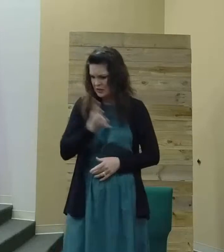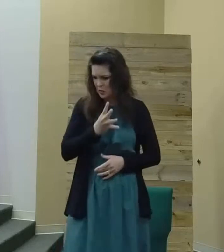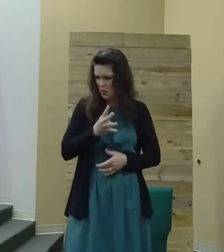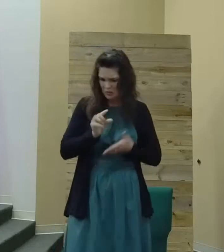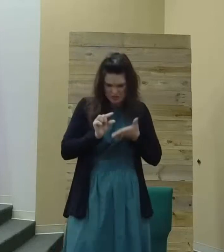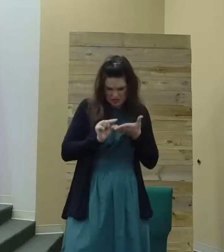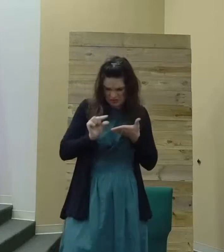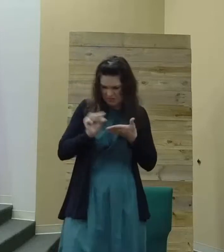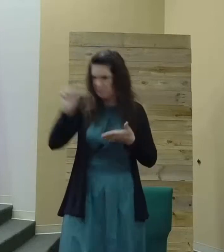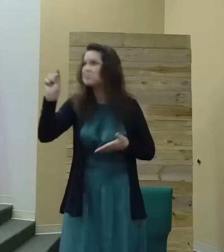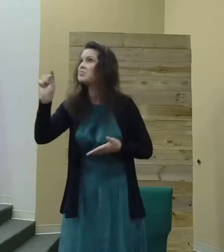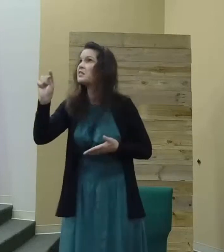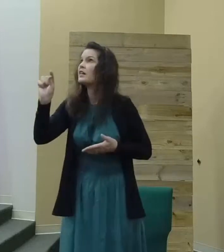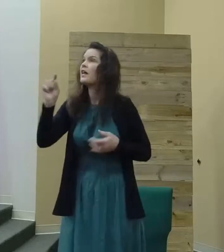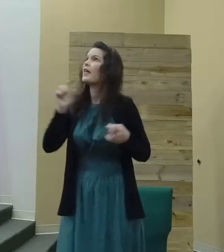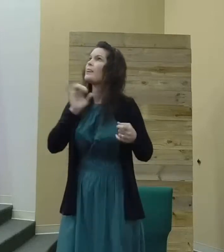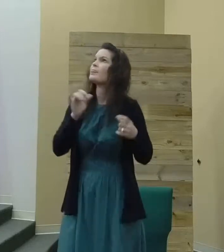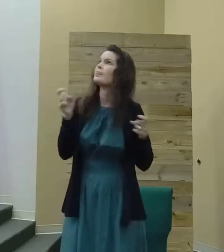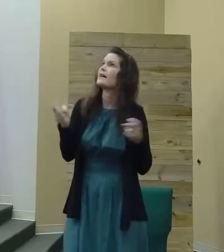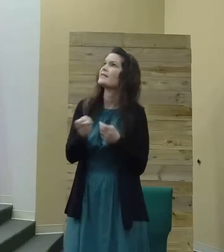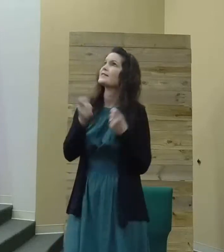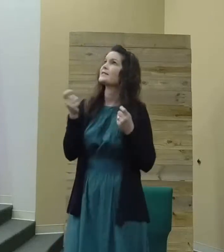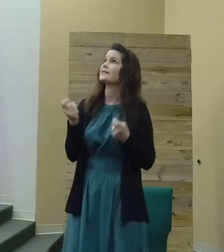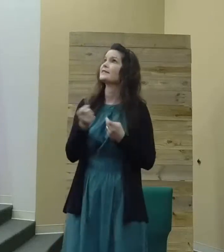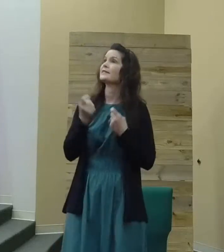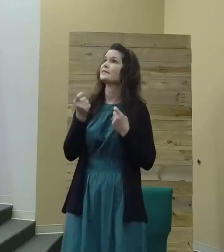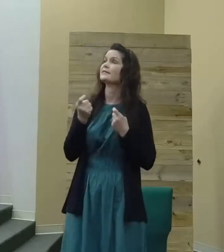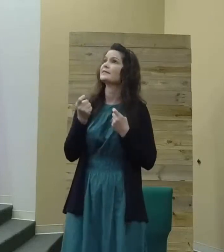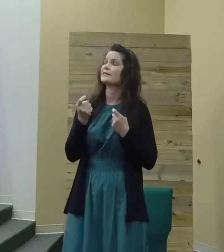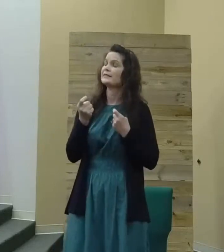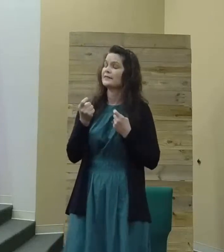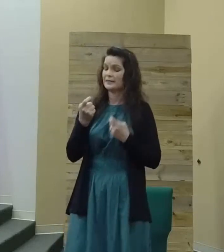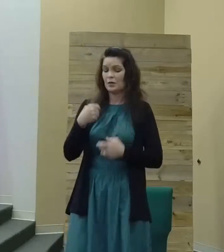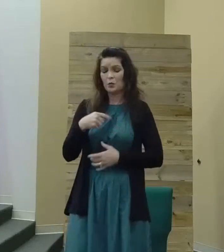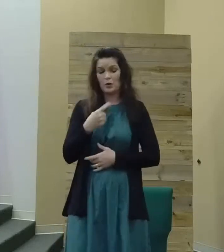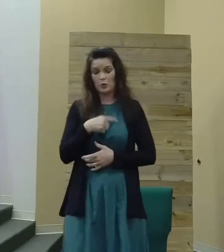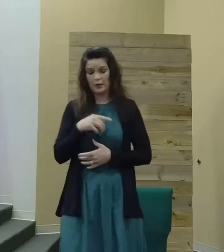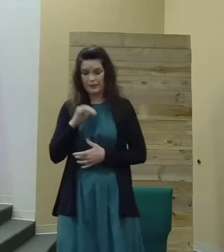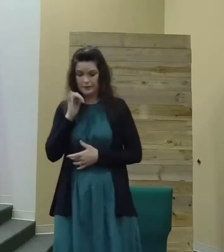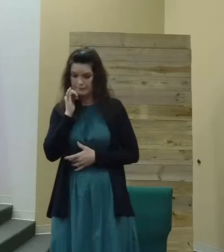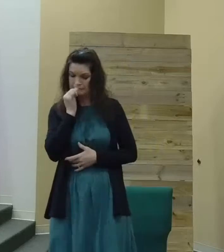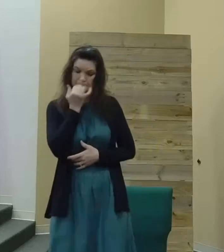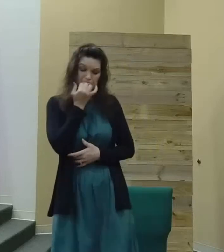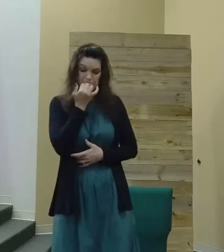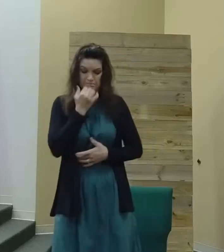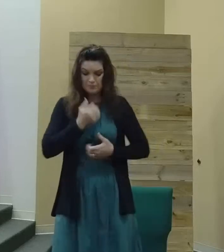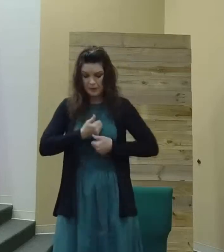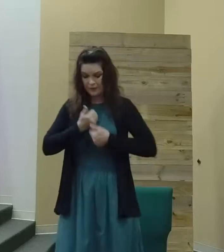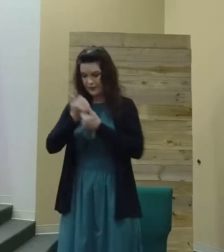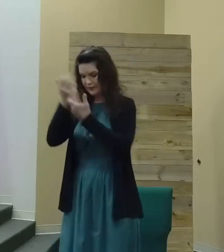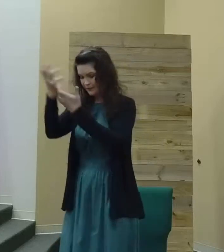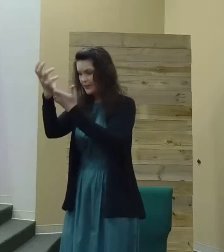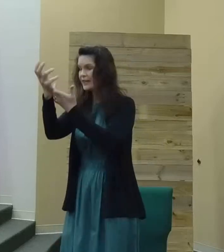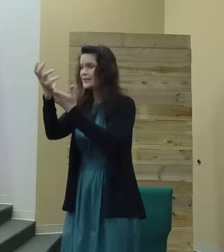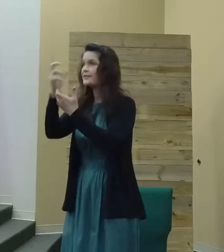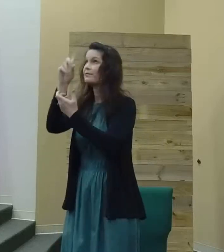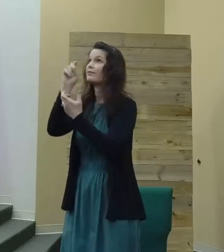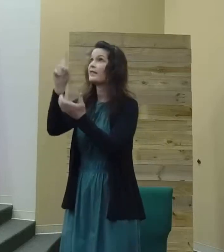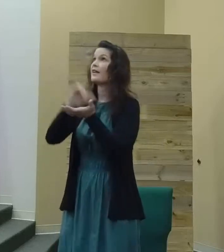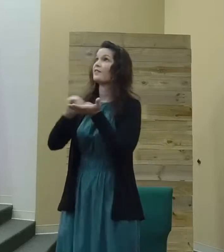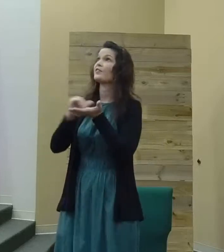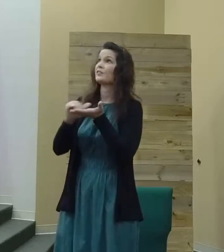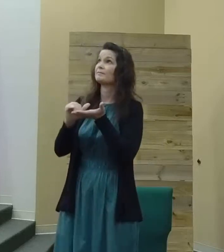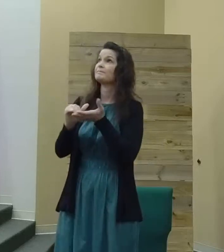sin. It's not acceptable to you, God. So where we have failed in this, God, we confess to you this morning and we ask